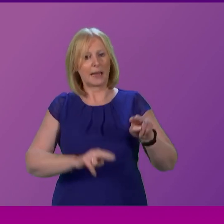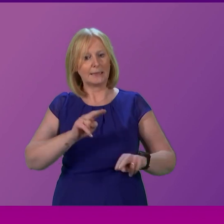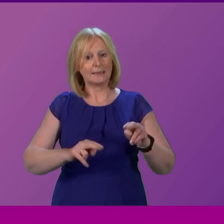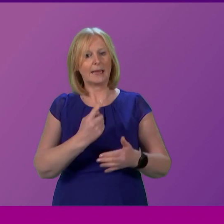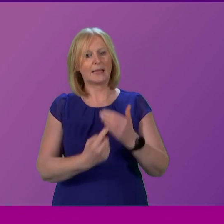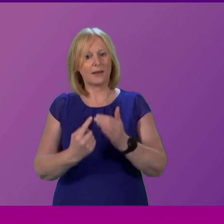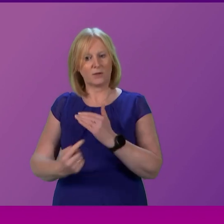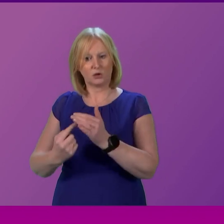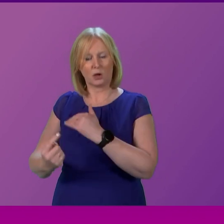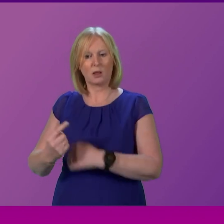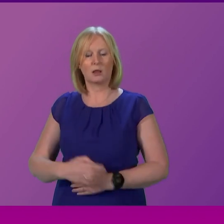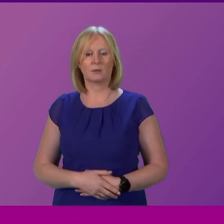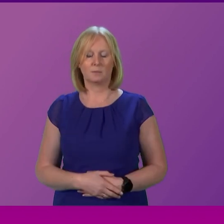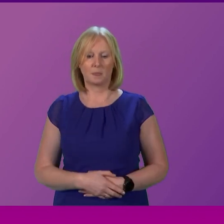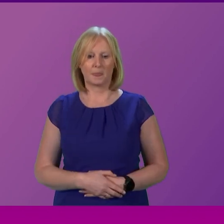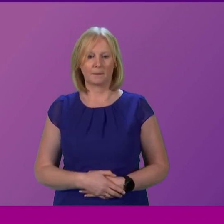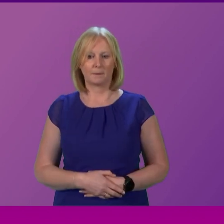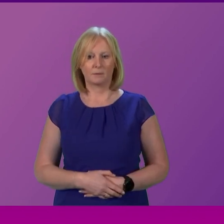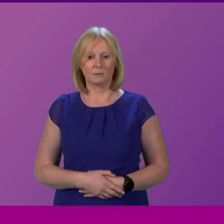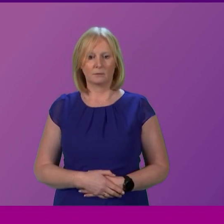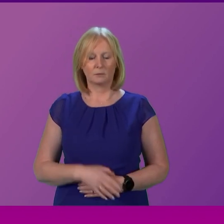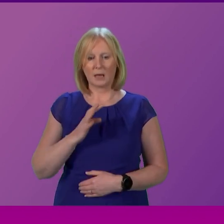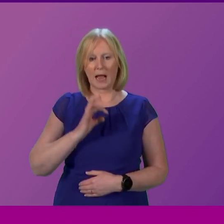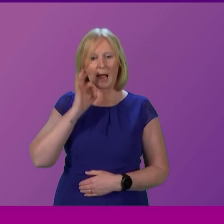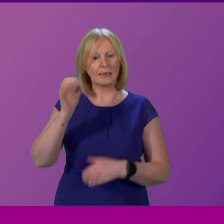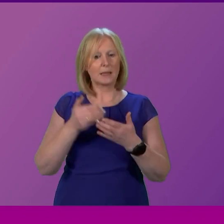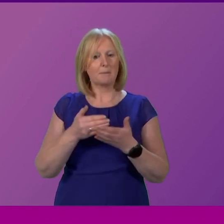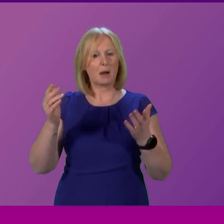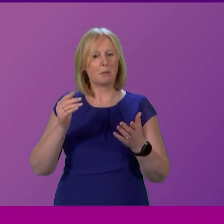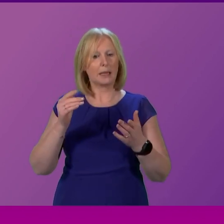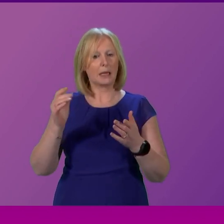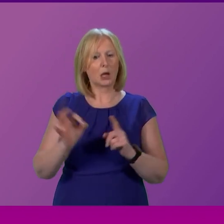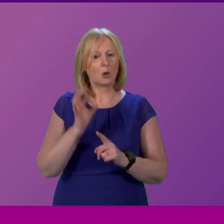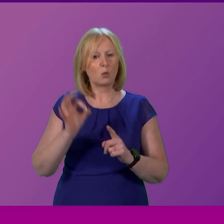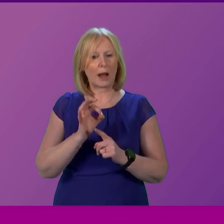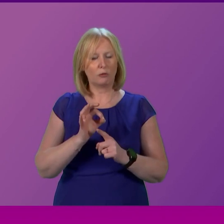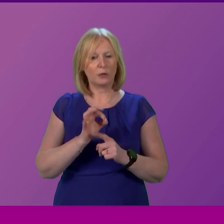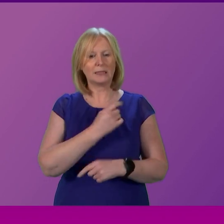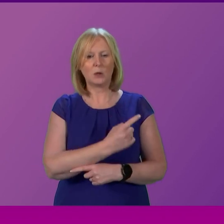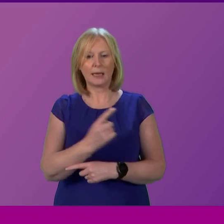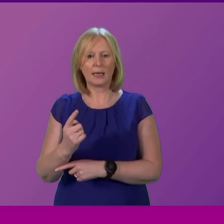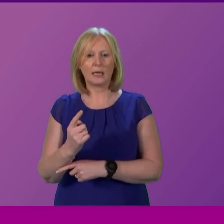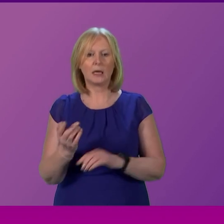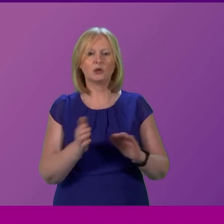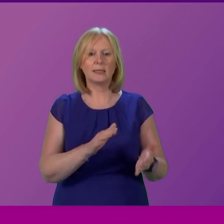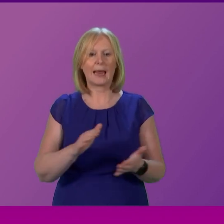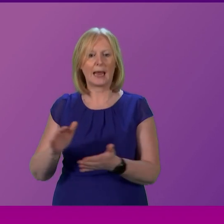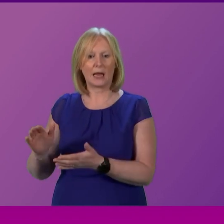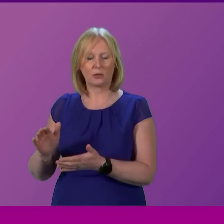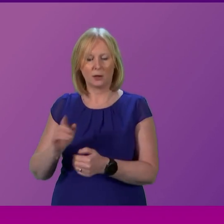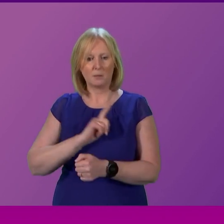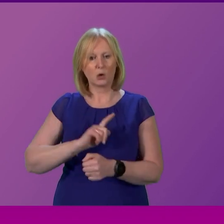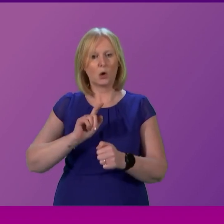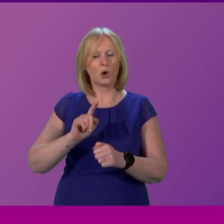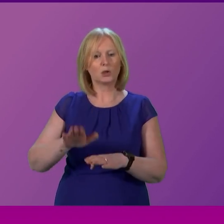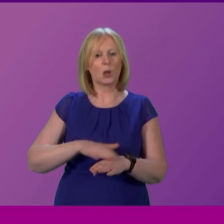true scale of that now while I won't instruct a kind of public inquiry into every single death that may have happened as a result of long waits